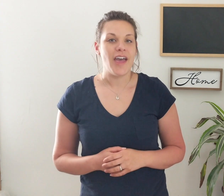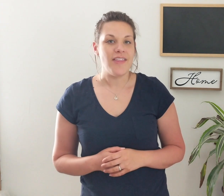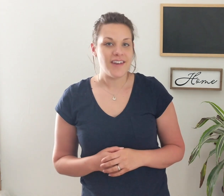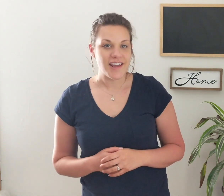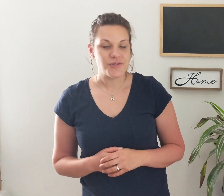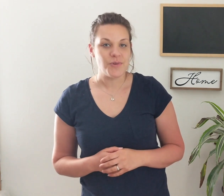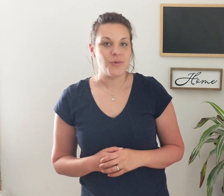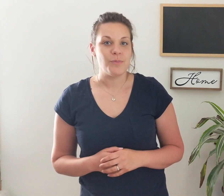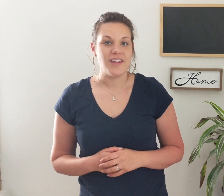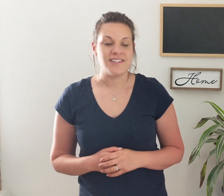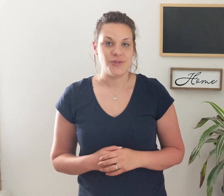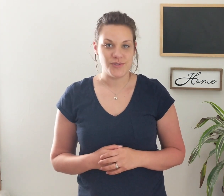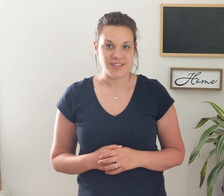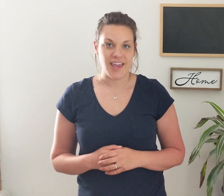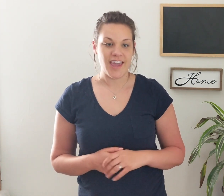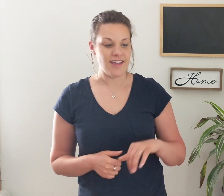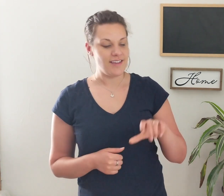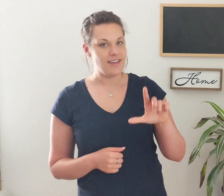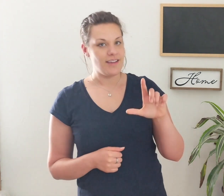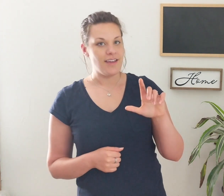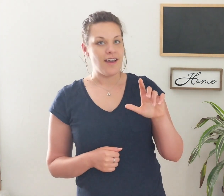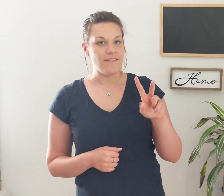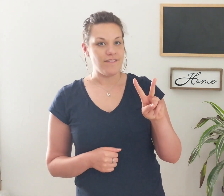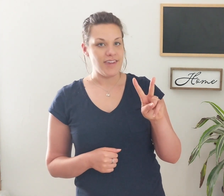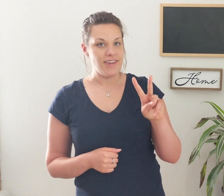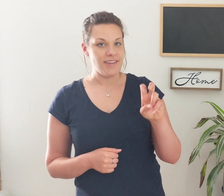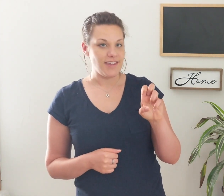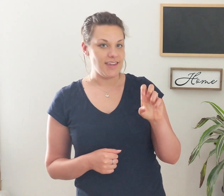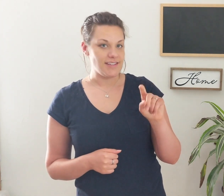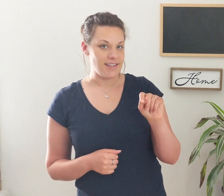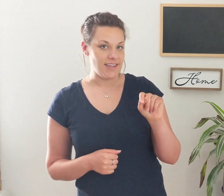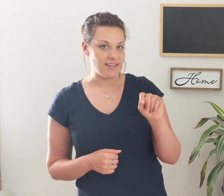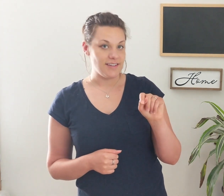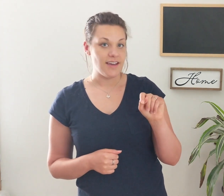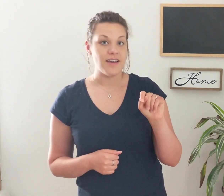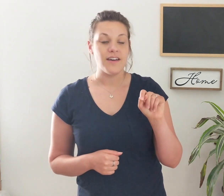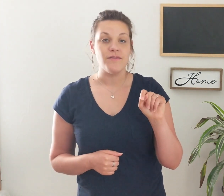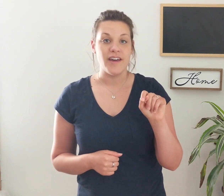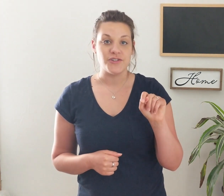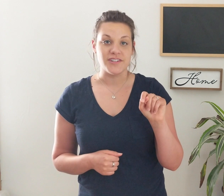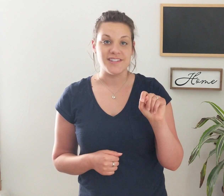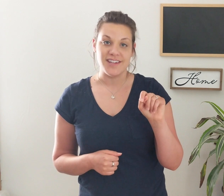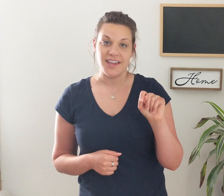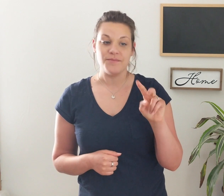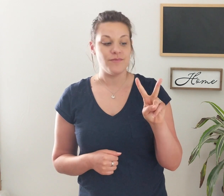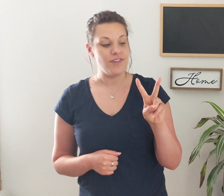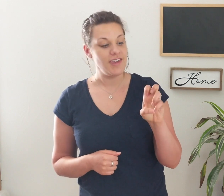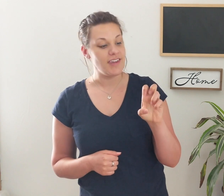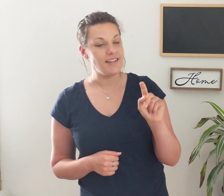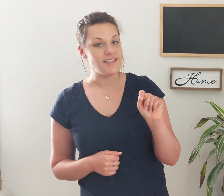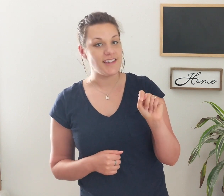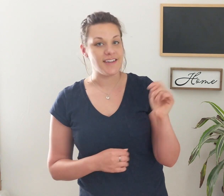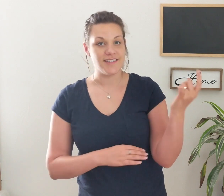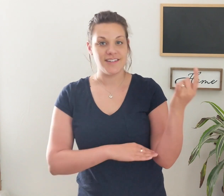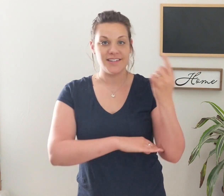And the next one will be to say VET, Veterans Day, VET